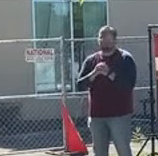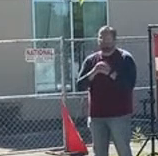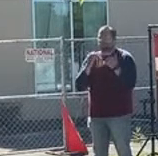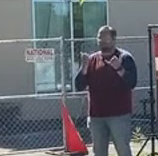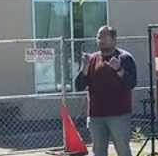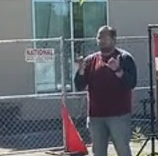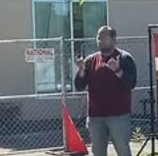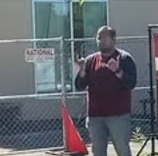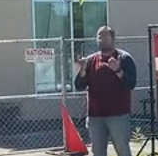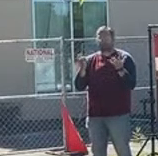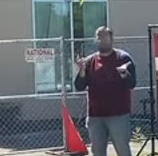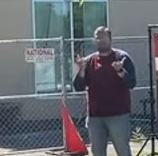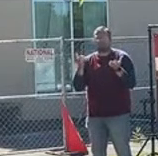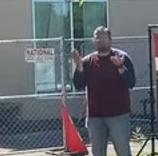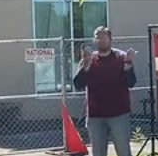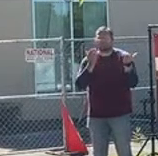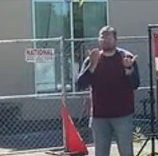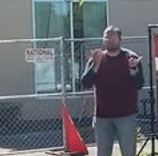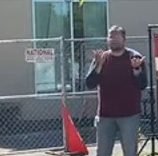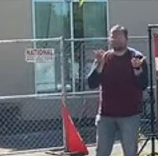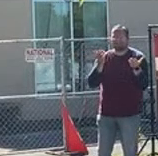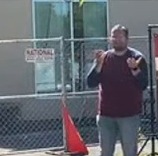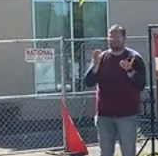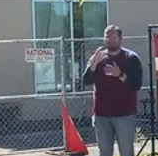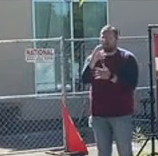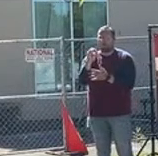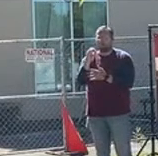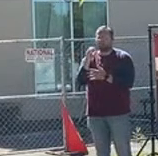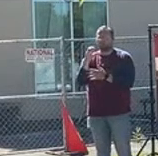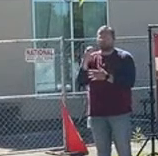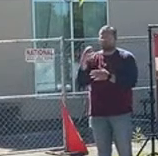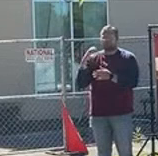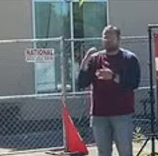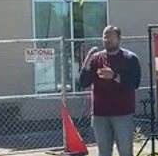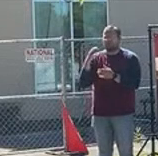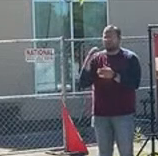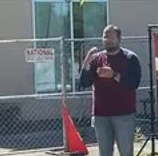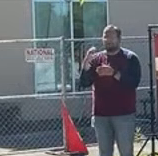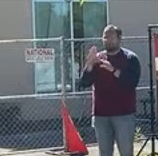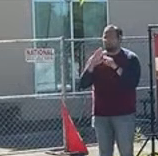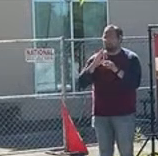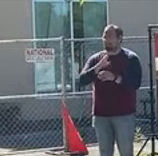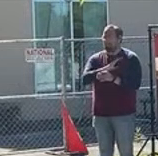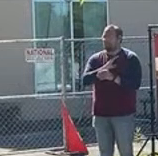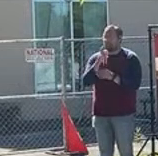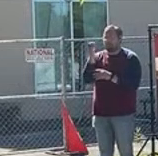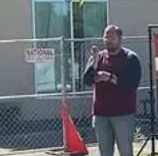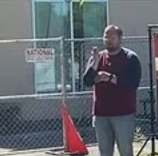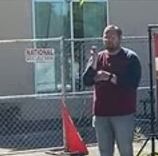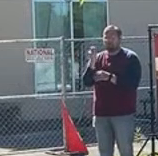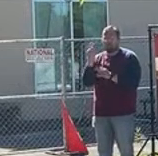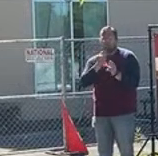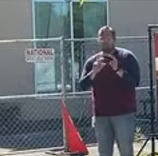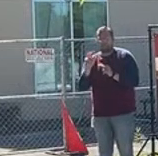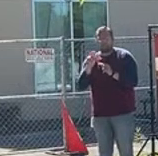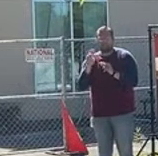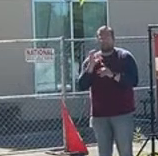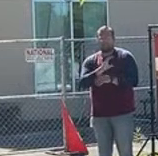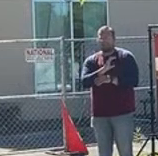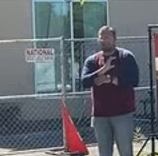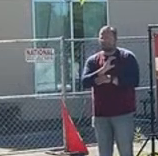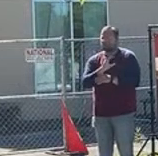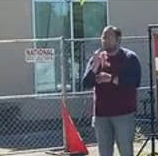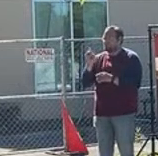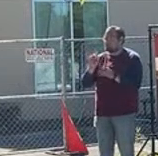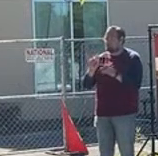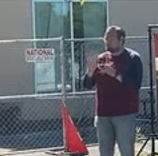now, like I said, she serves as a co-chair on the Community Bond Oversight Committee. So Nancy was involved from concept,